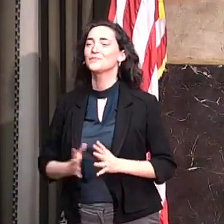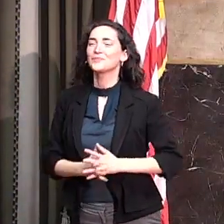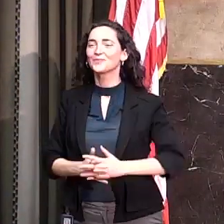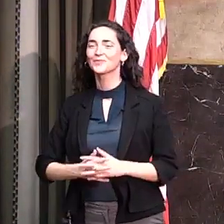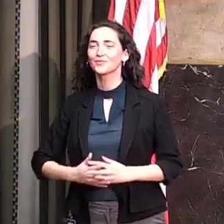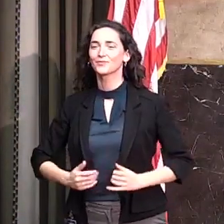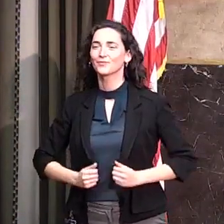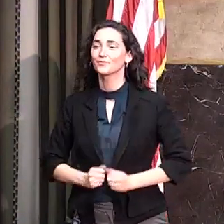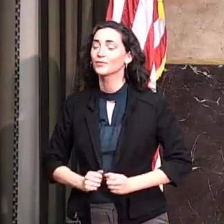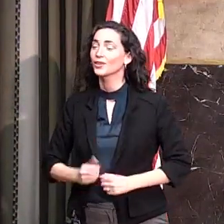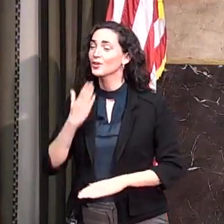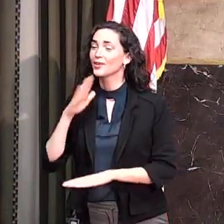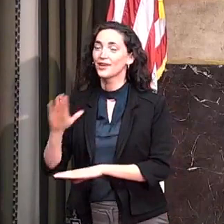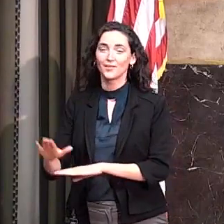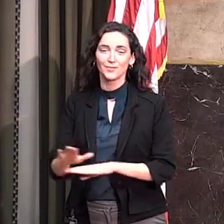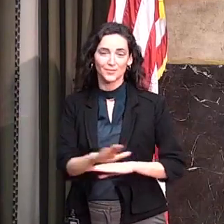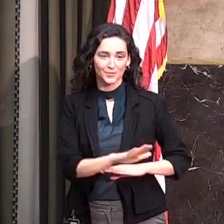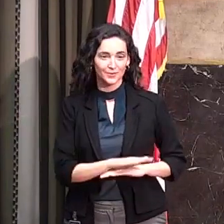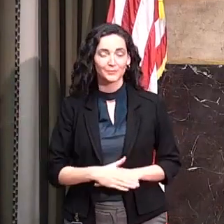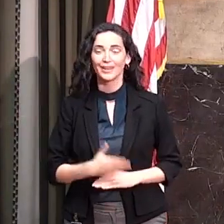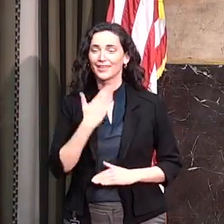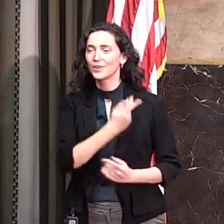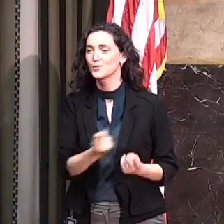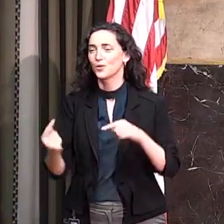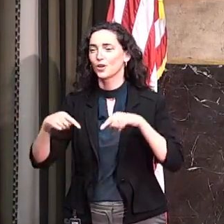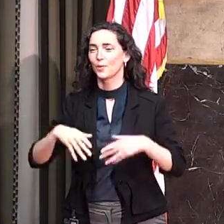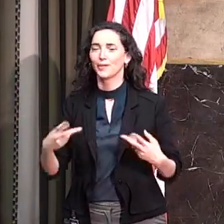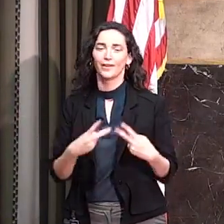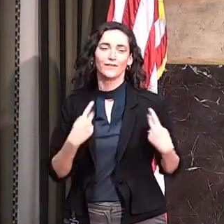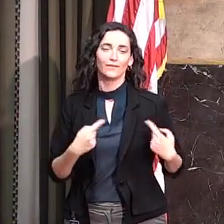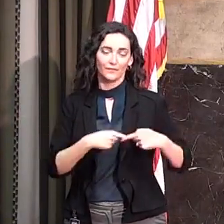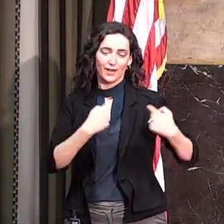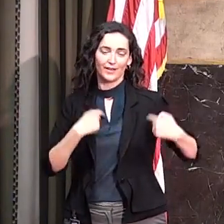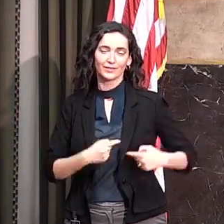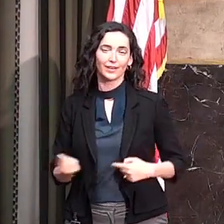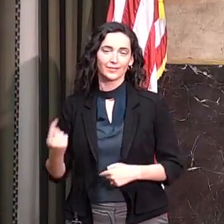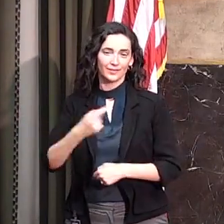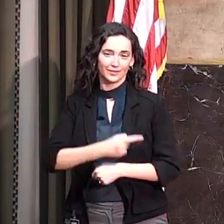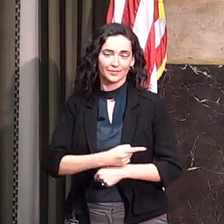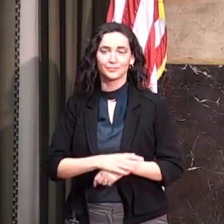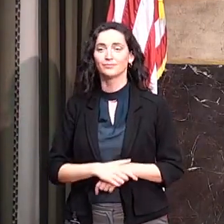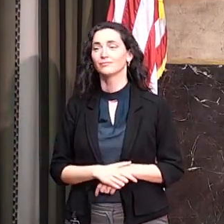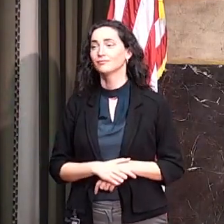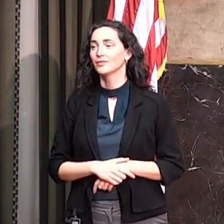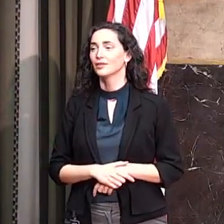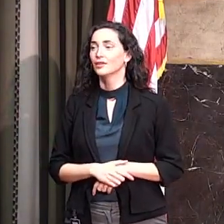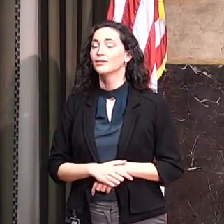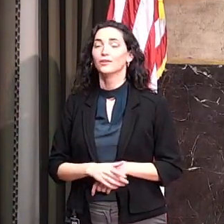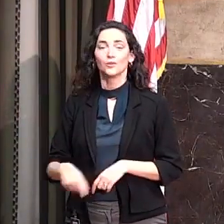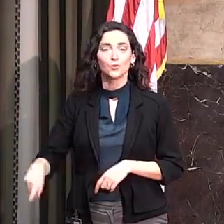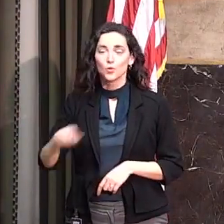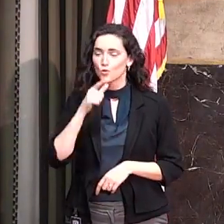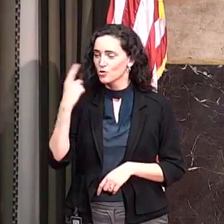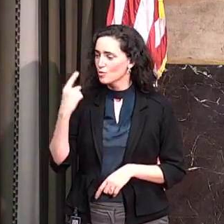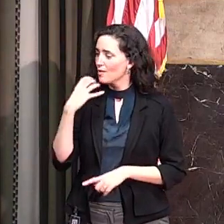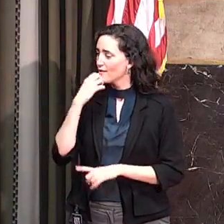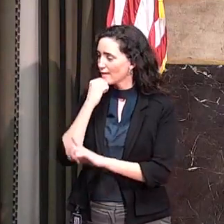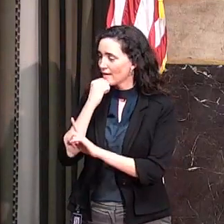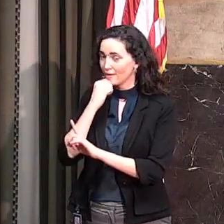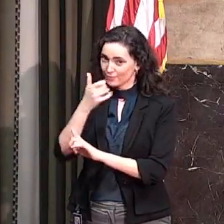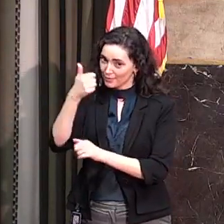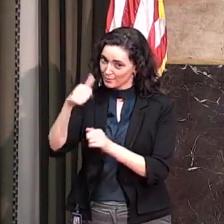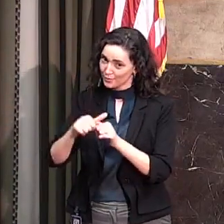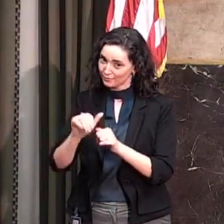Good afternoon, everybody, and thank you for being here on this Valentine's Day. It's a reminder to all of you with significant others, don't forget,